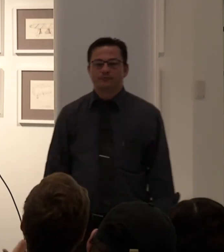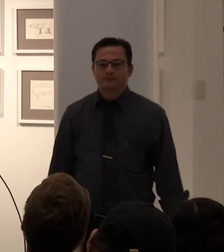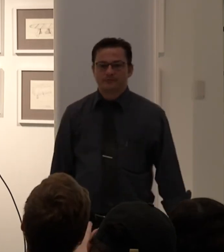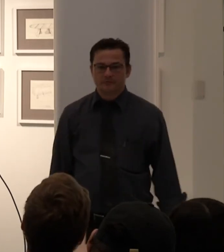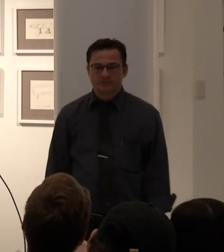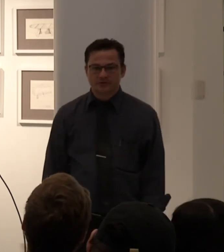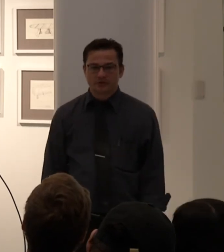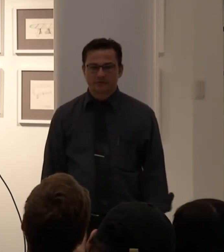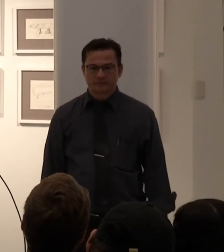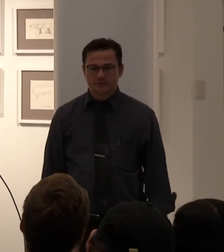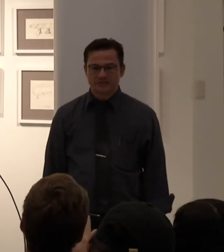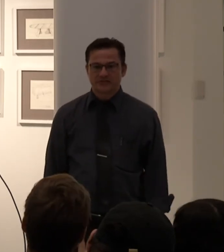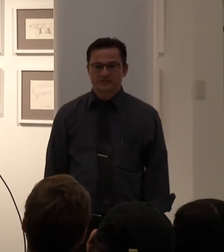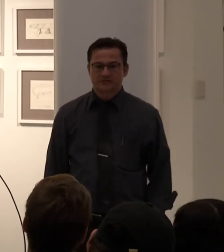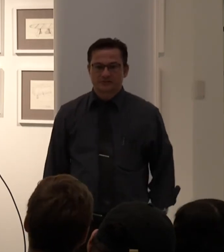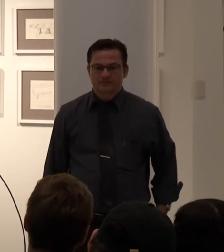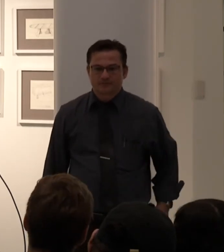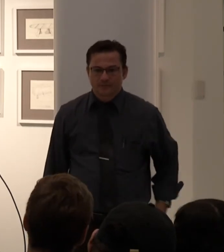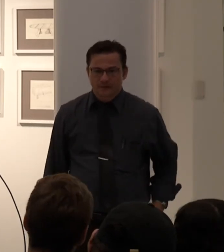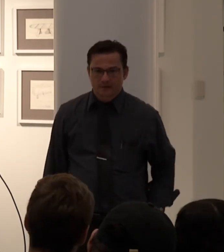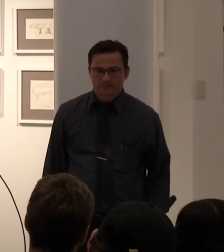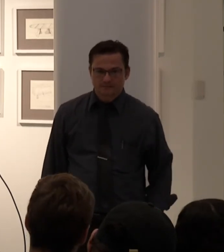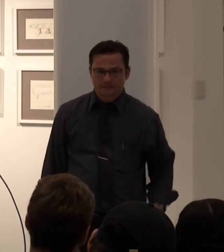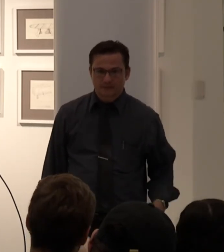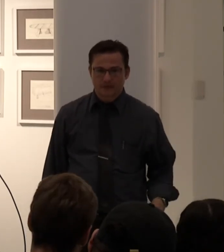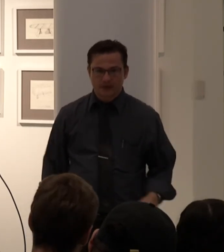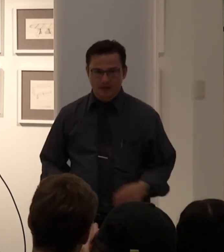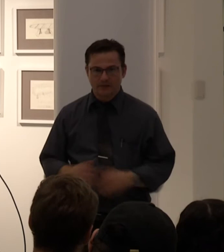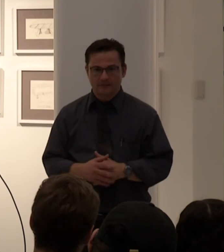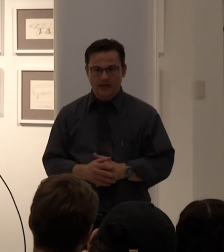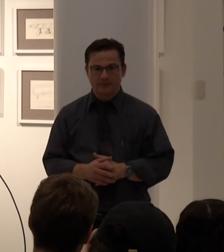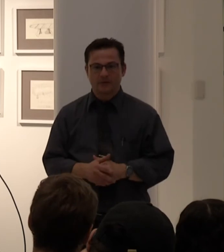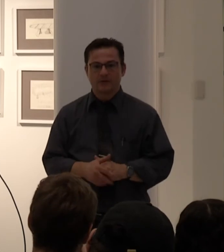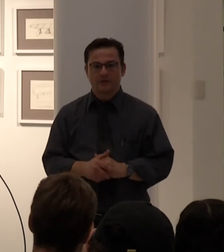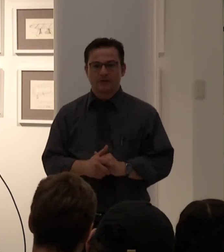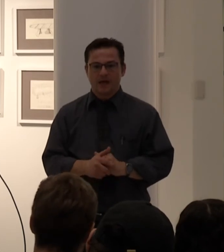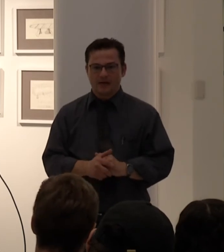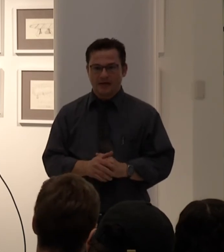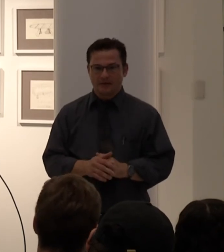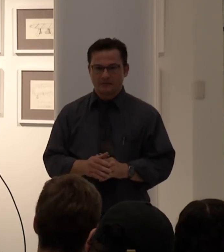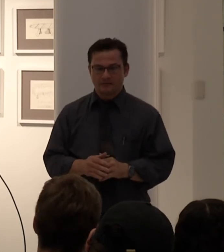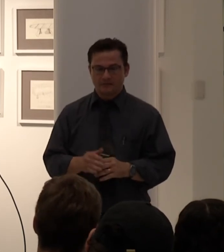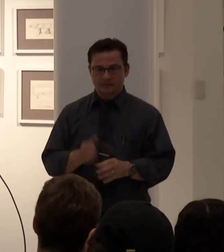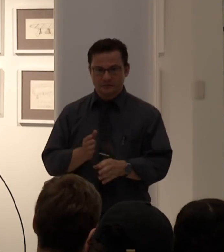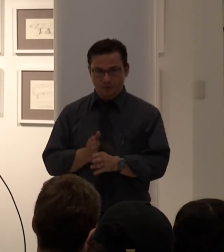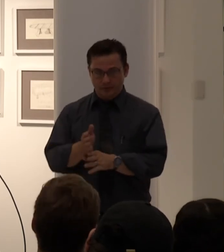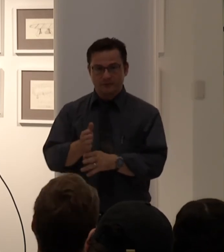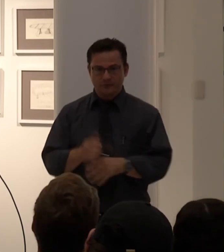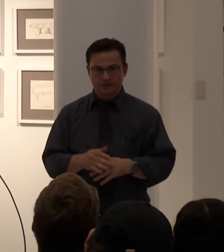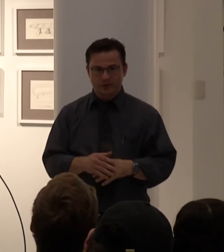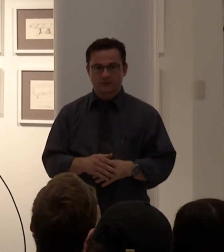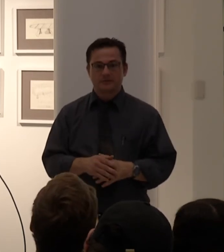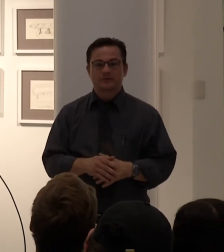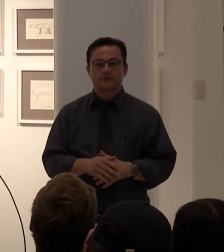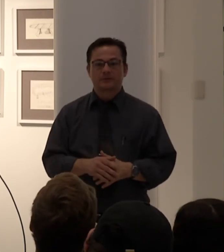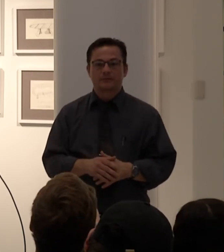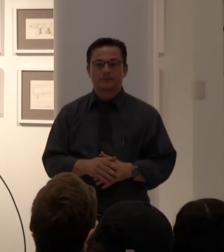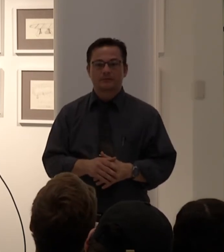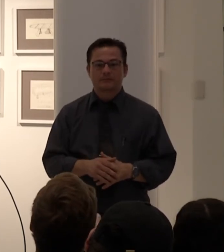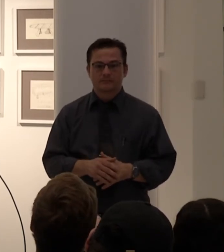so you start business on paper, and then you start,